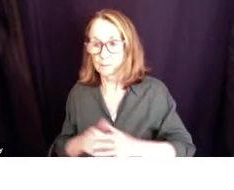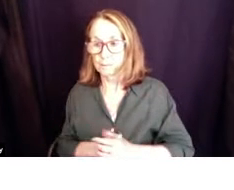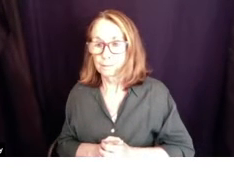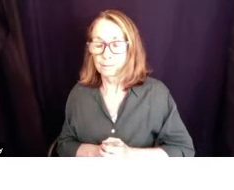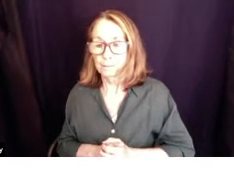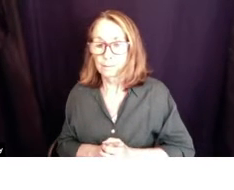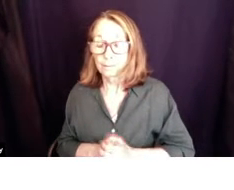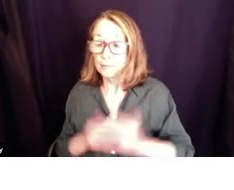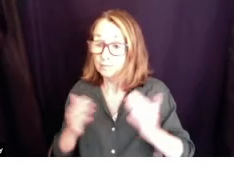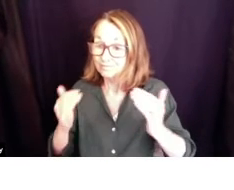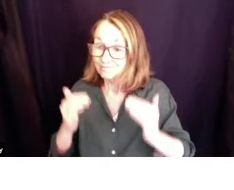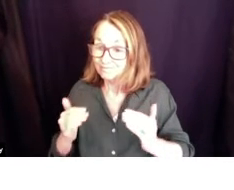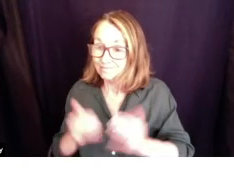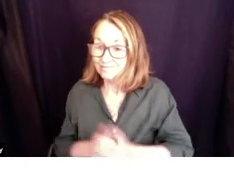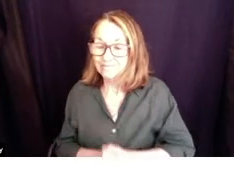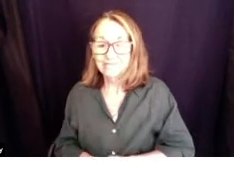your resume.